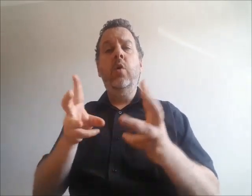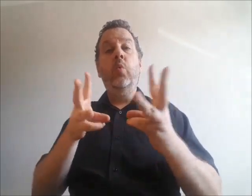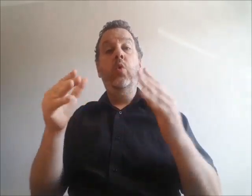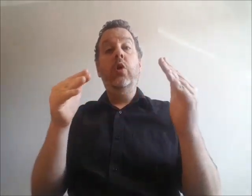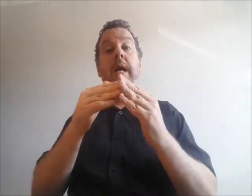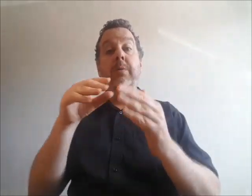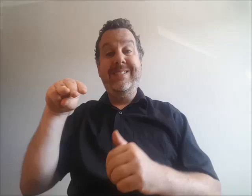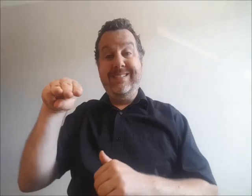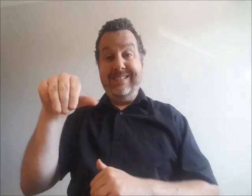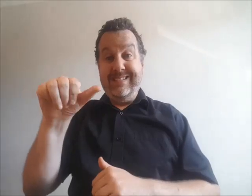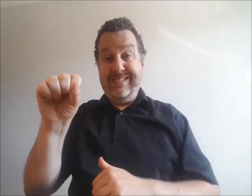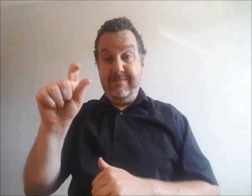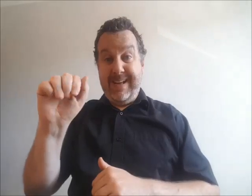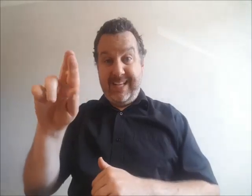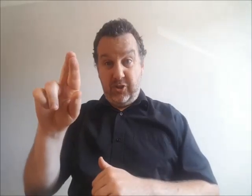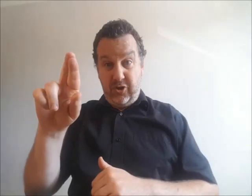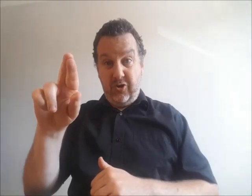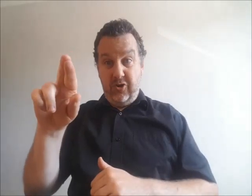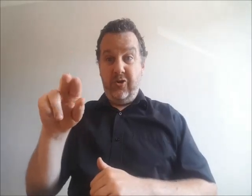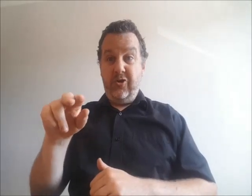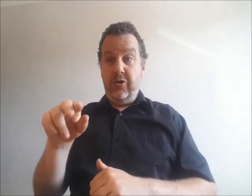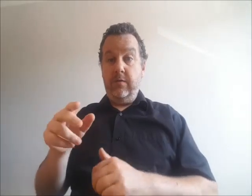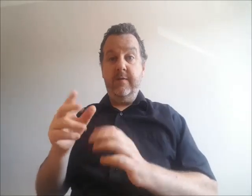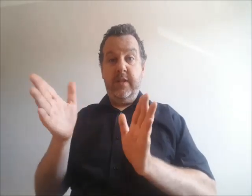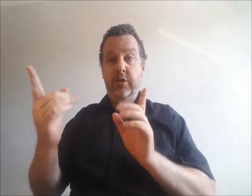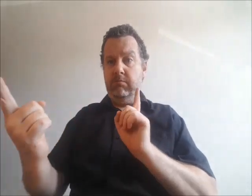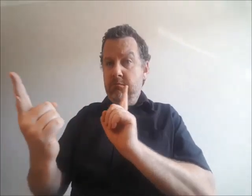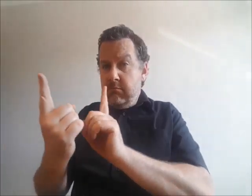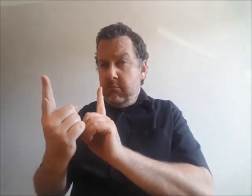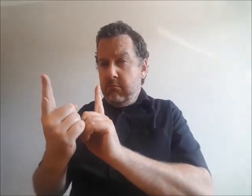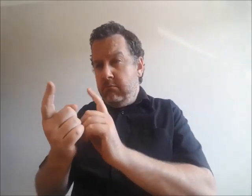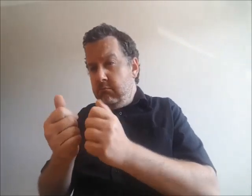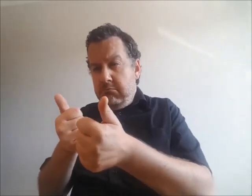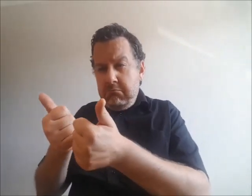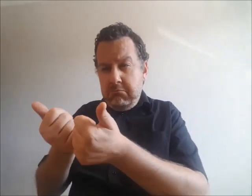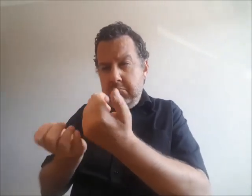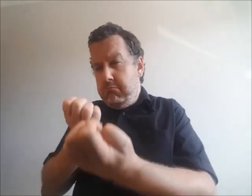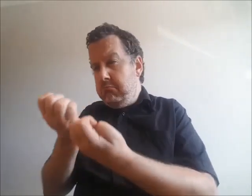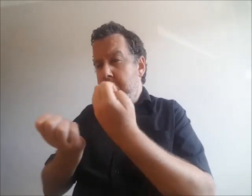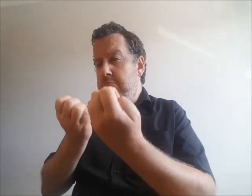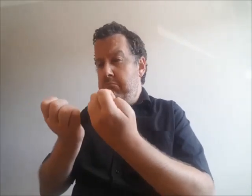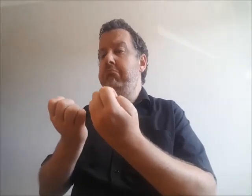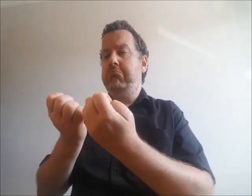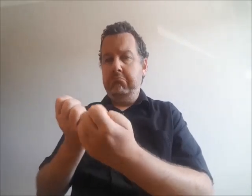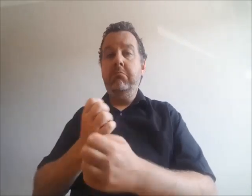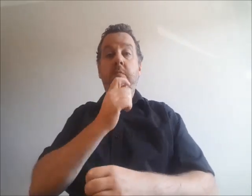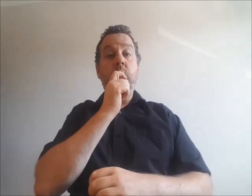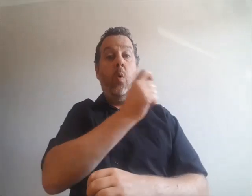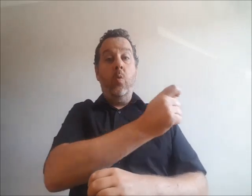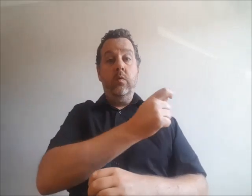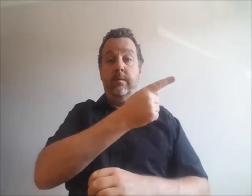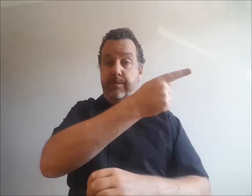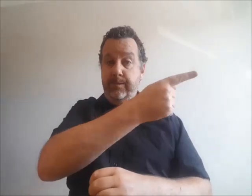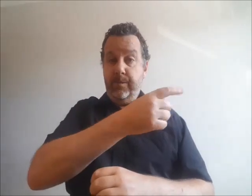Union. And the master of the workhouse meets Patrick and reports back to the Board of